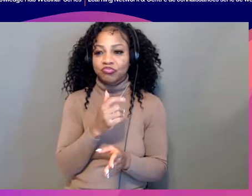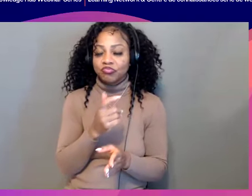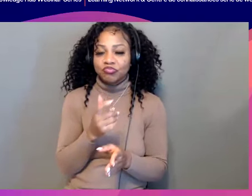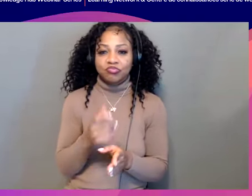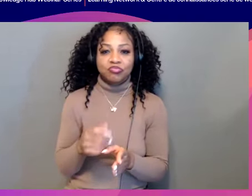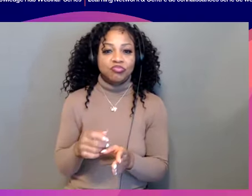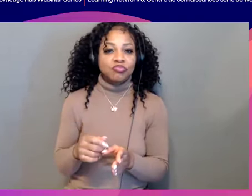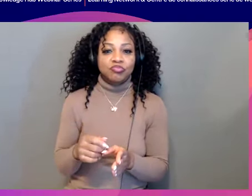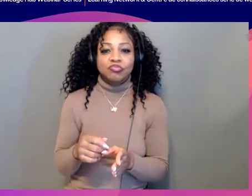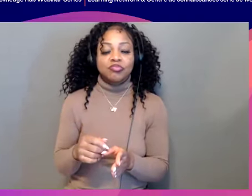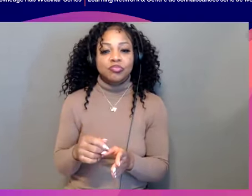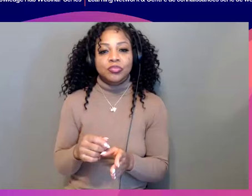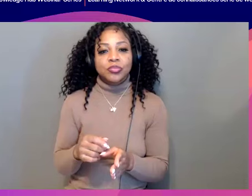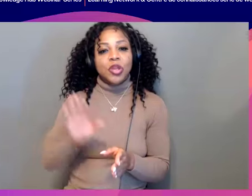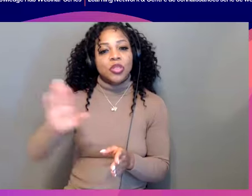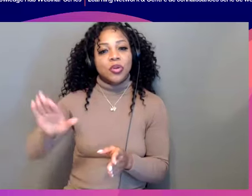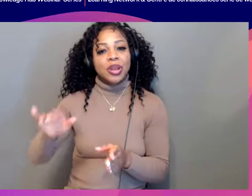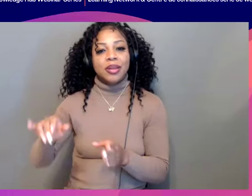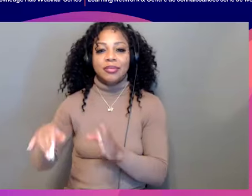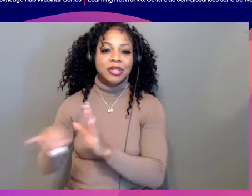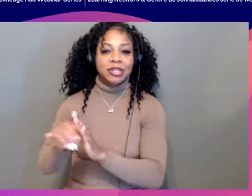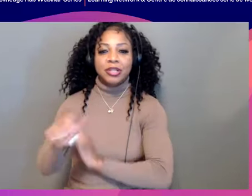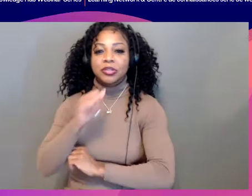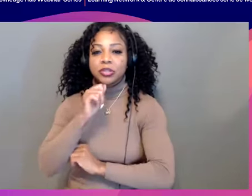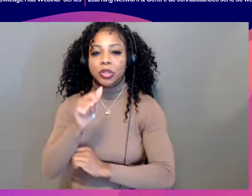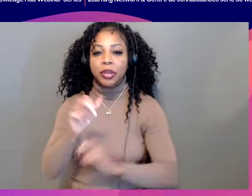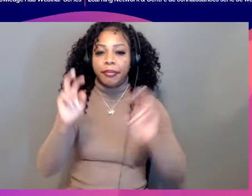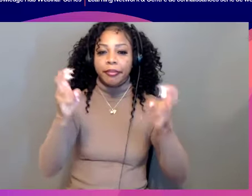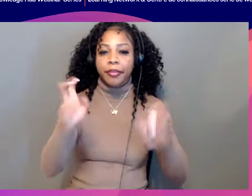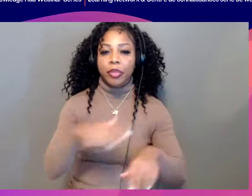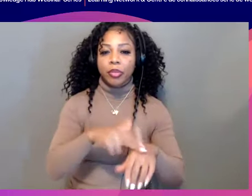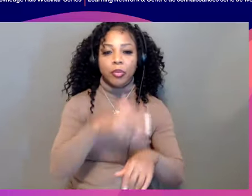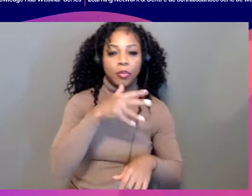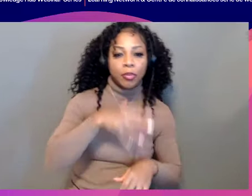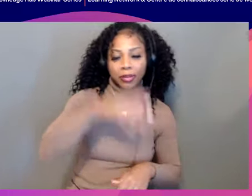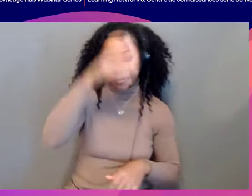identifying outside of binary gender norms.